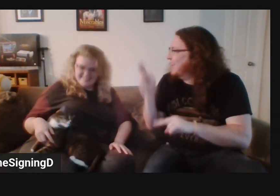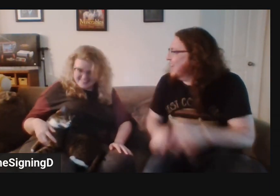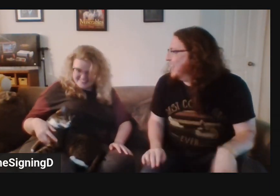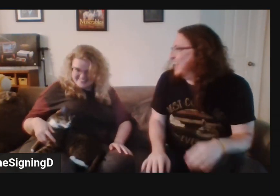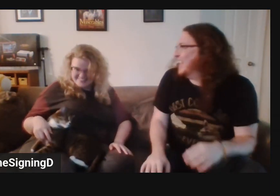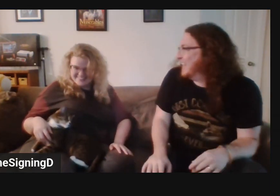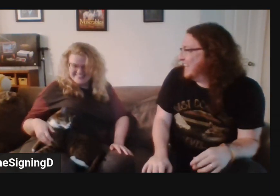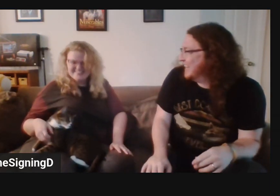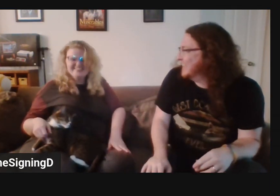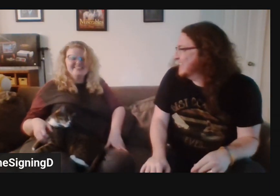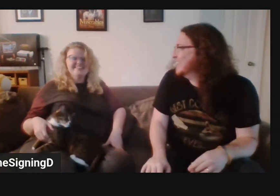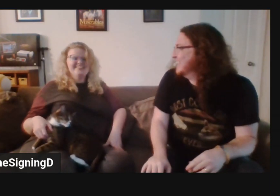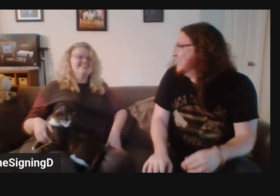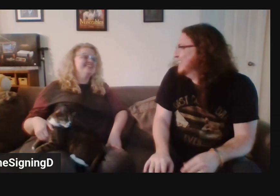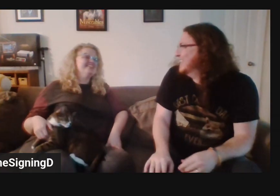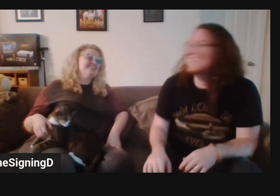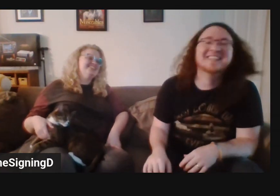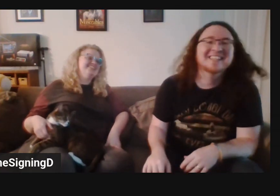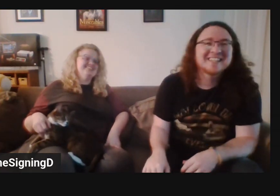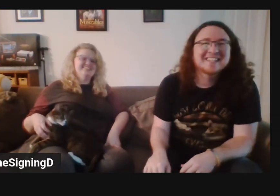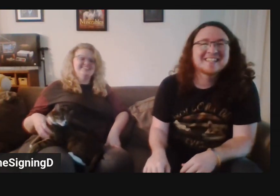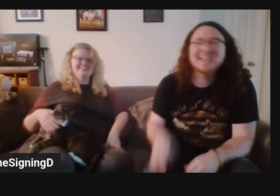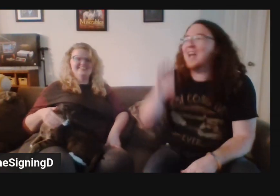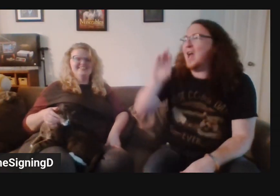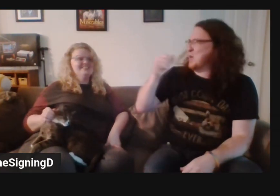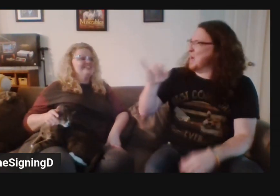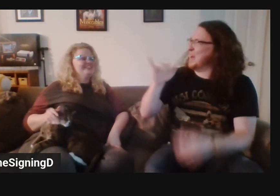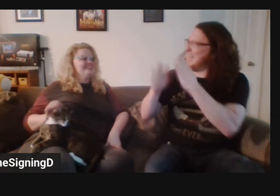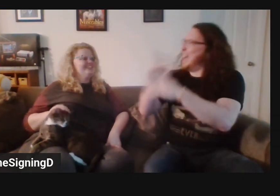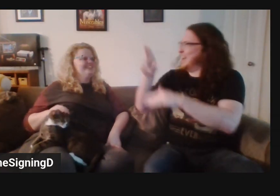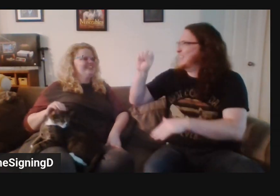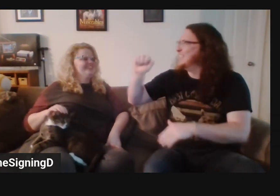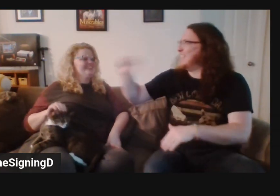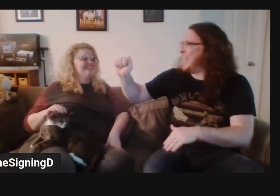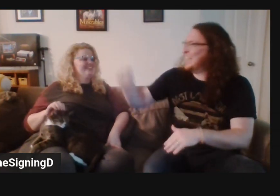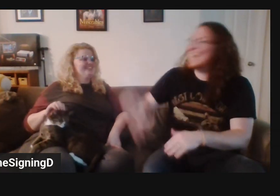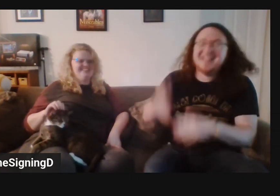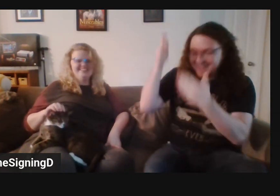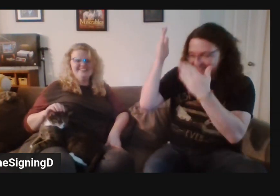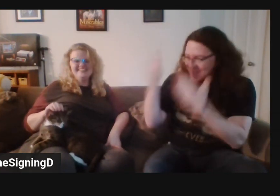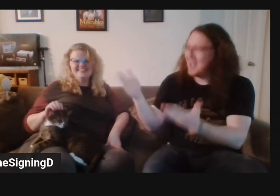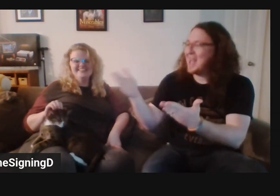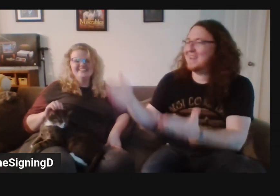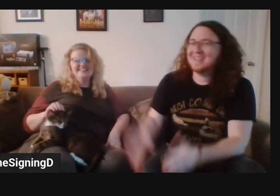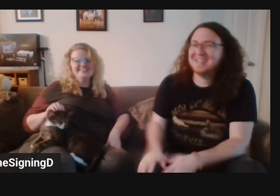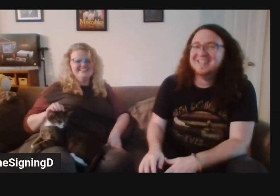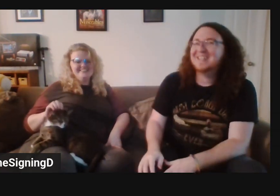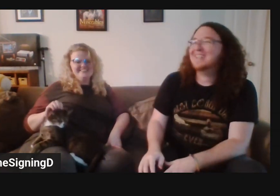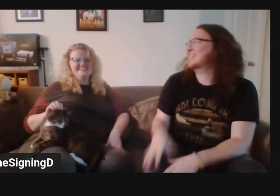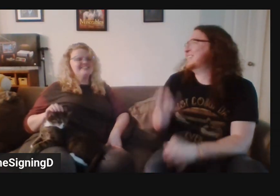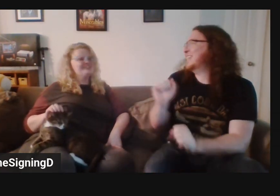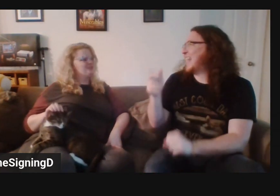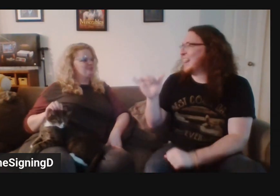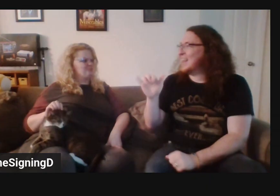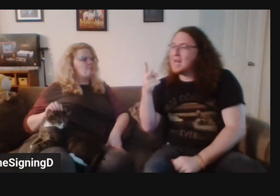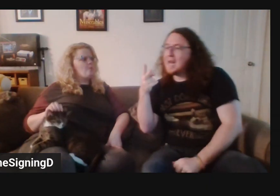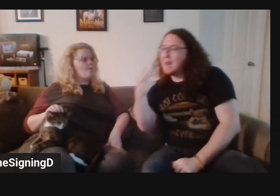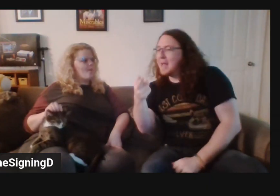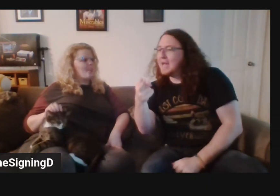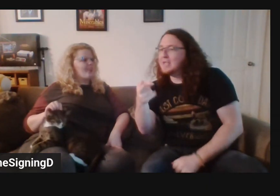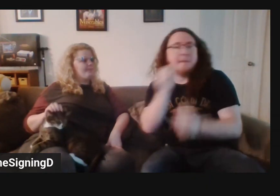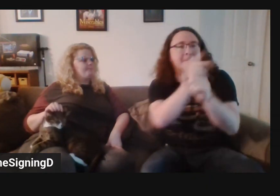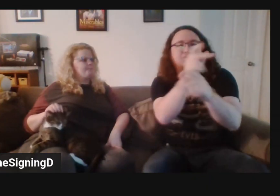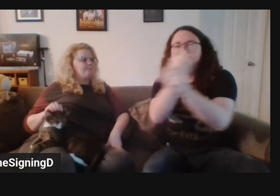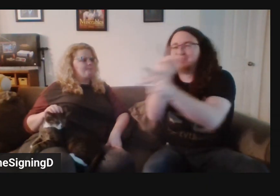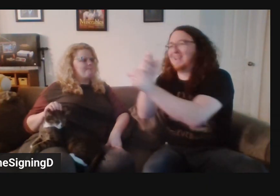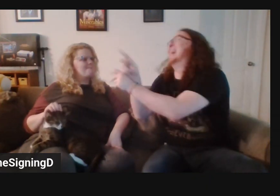more fun. Corgi Town, USA. And there you have it, folks. We got to take that little snippet and just put it all over